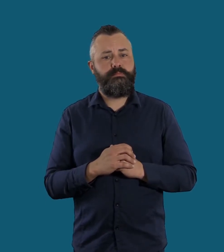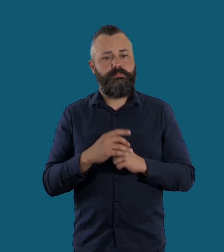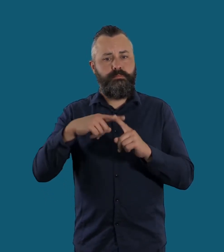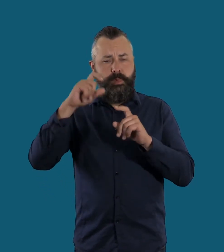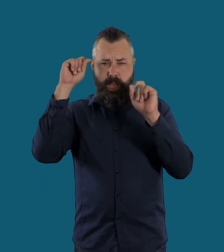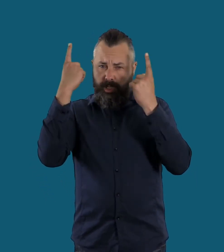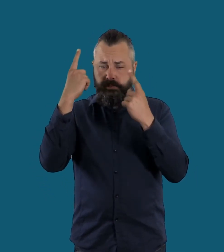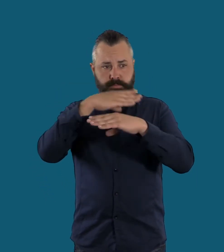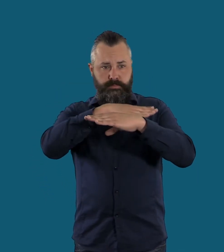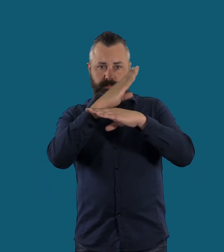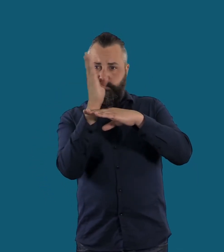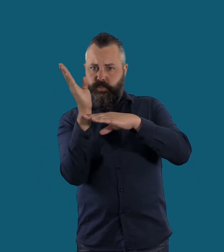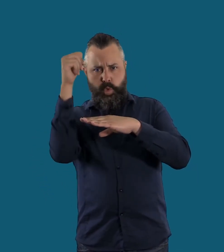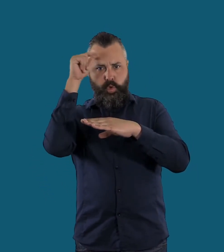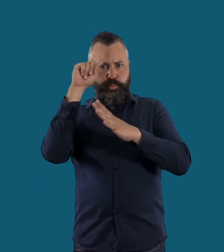4. Know the fire danger ratings.